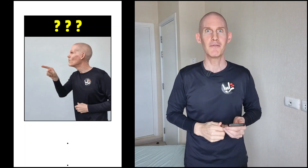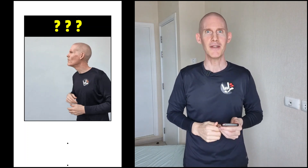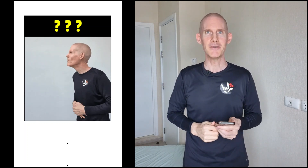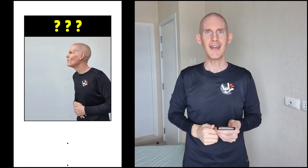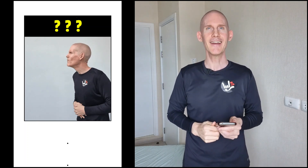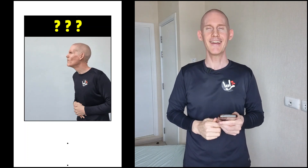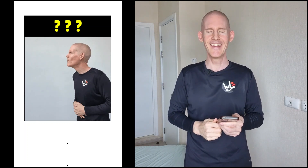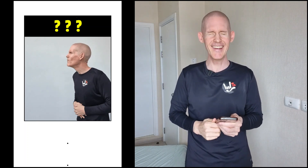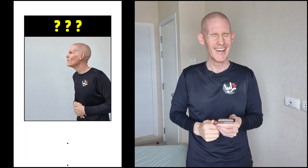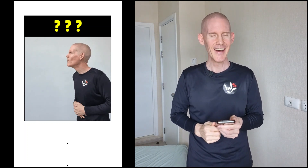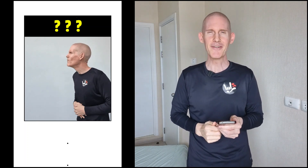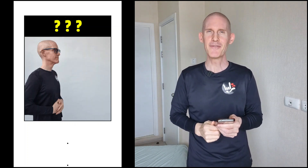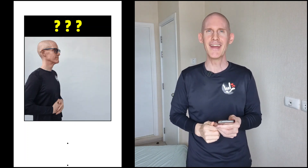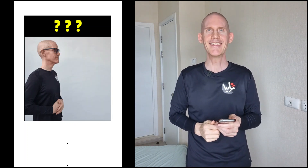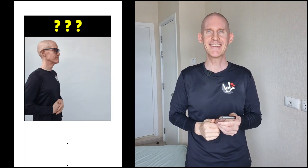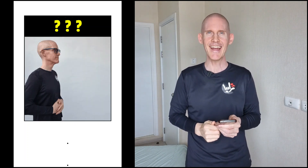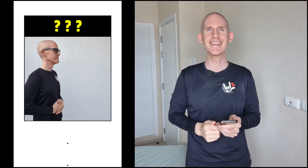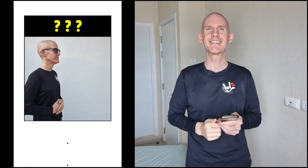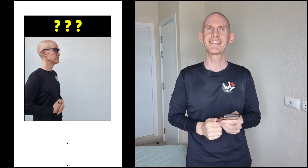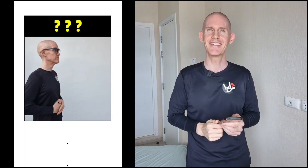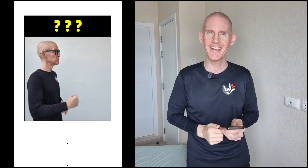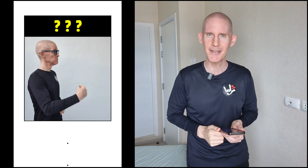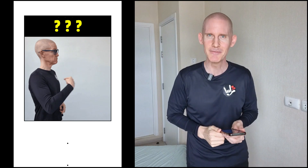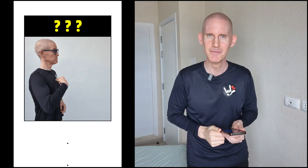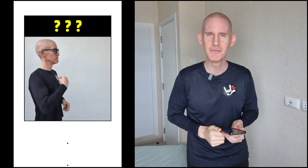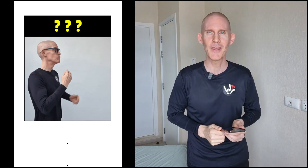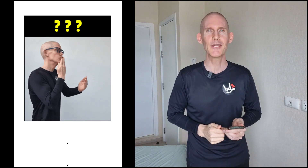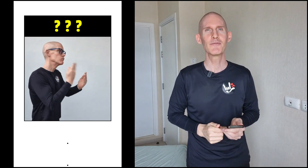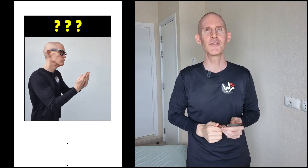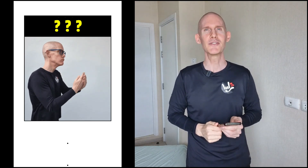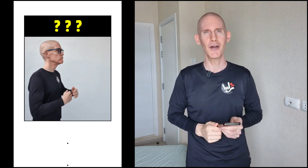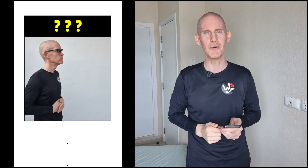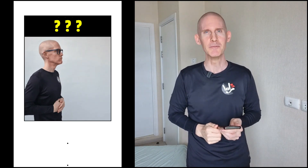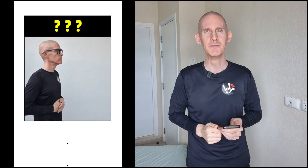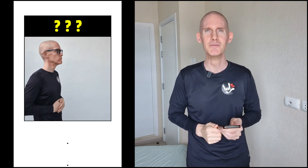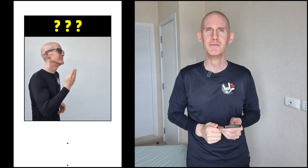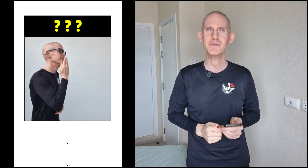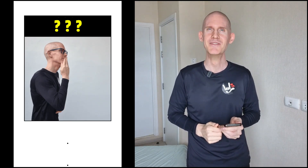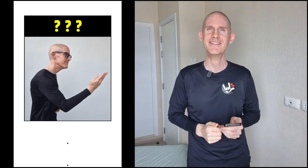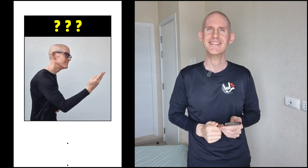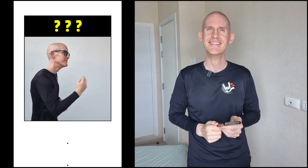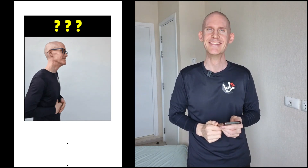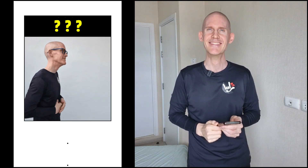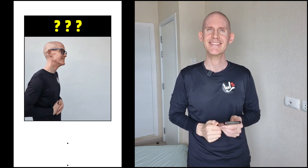you have a fantastic day. Thank you for your time.